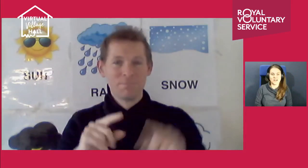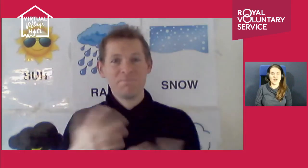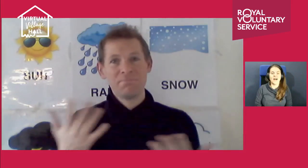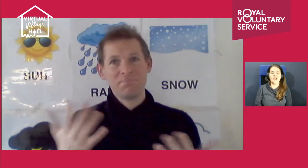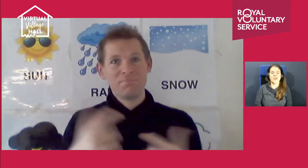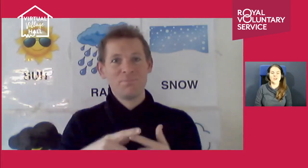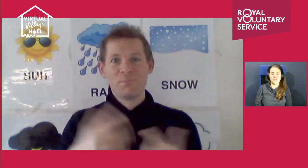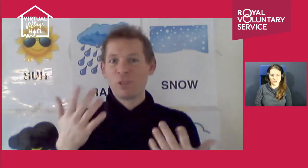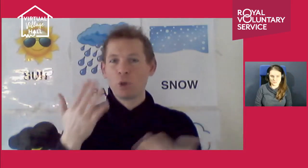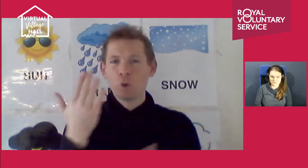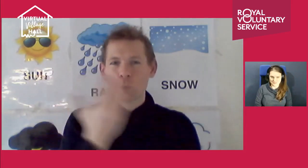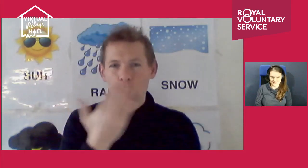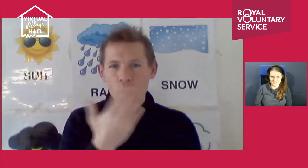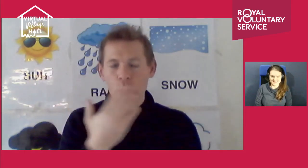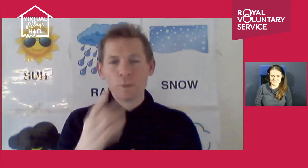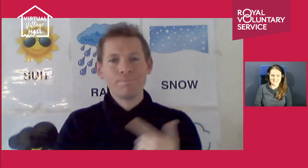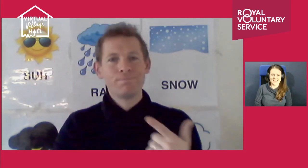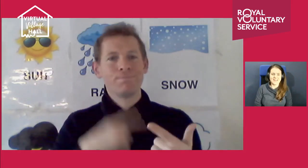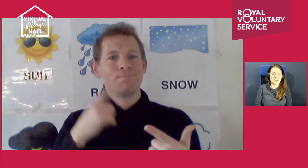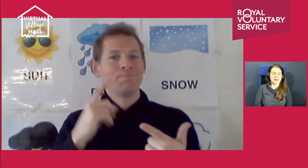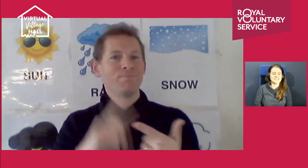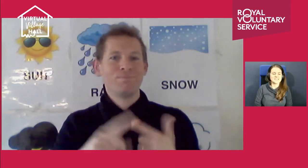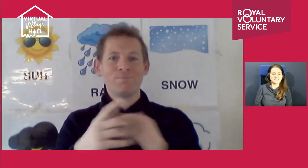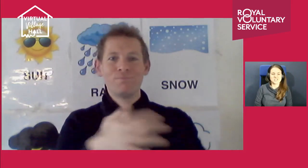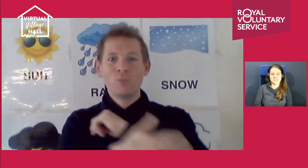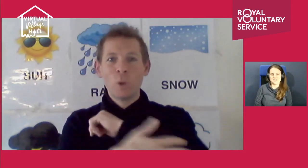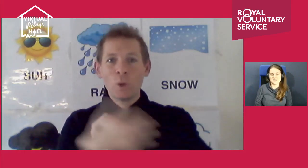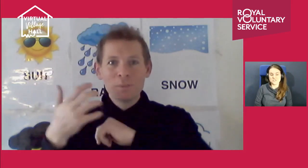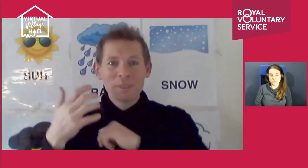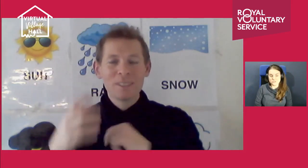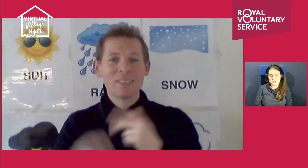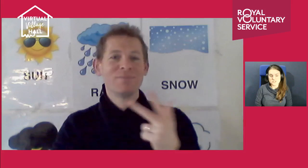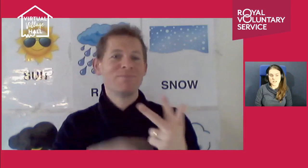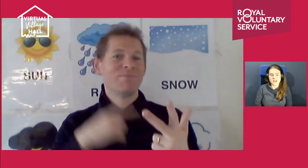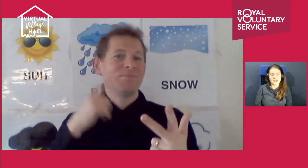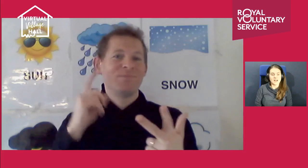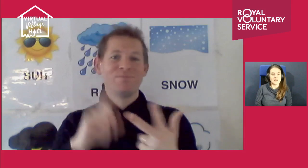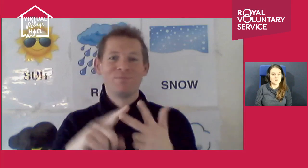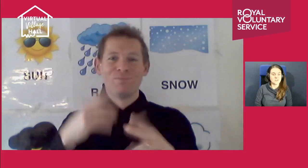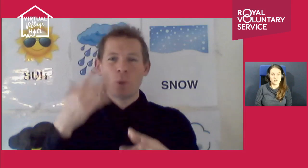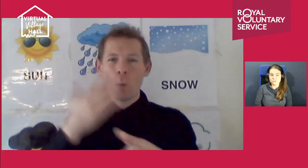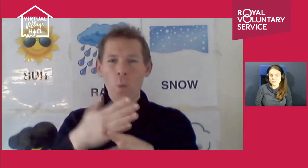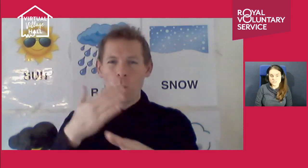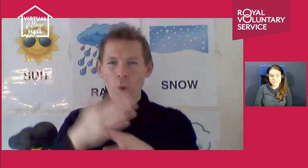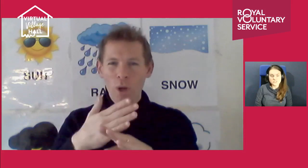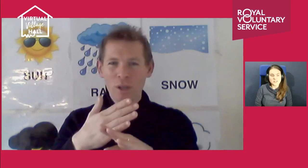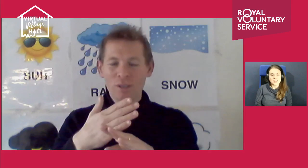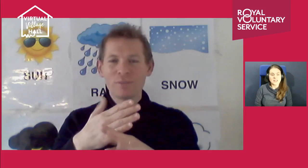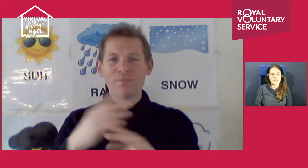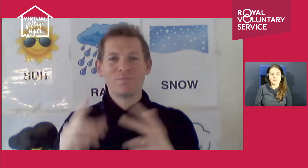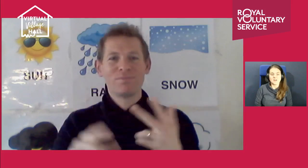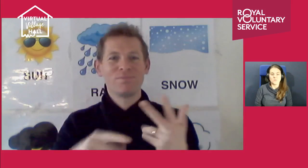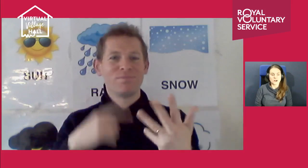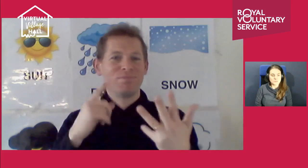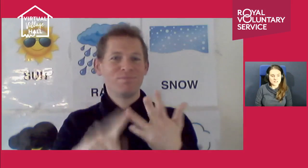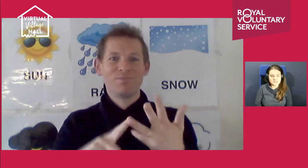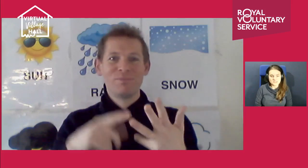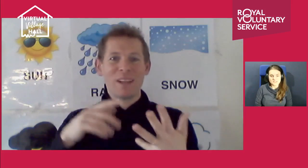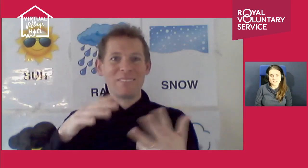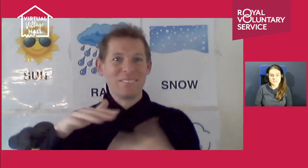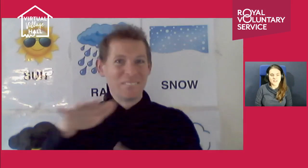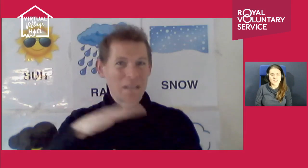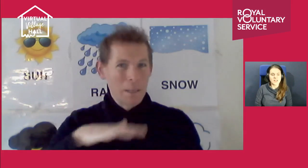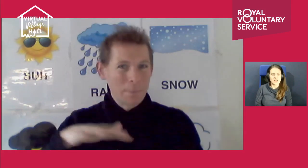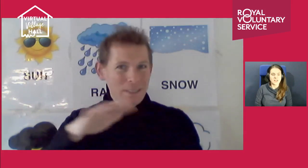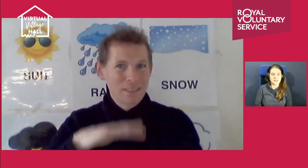taught a lot of people. I teach in schools, in hospitals, in